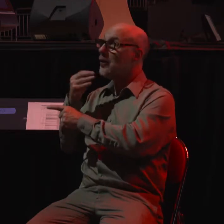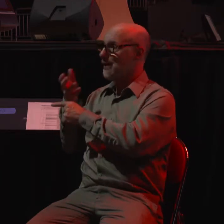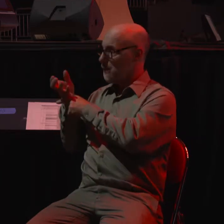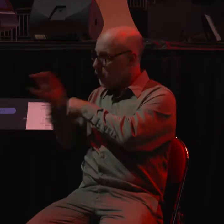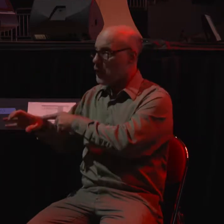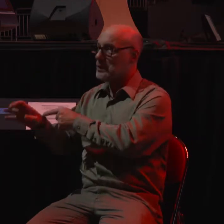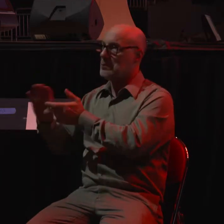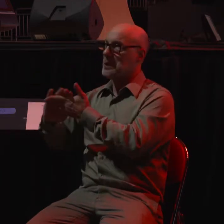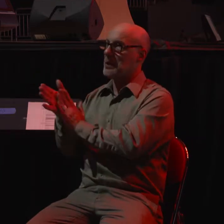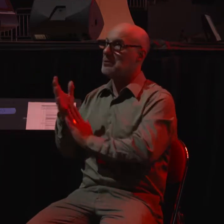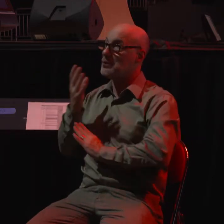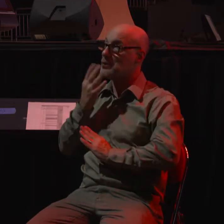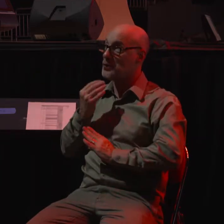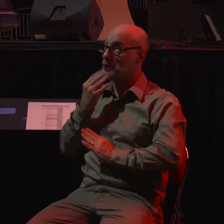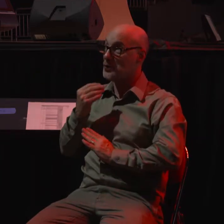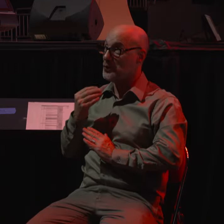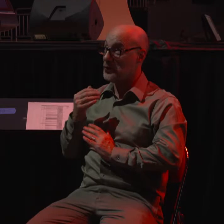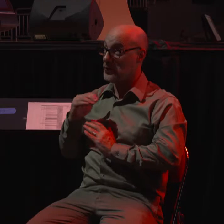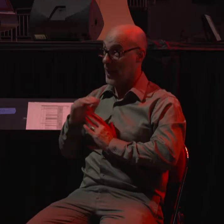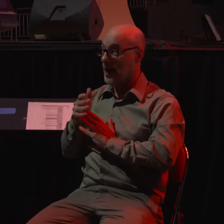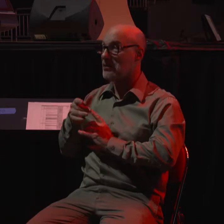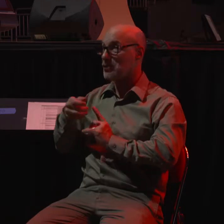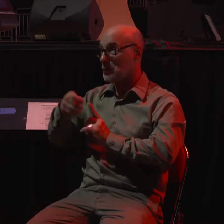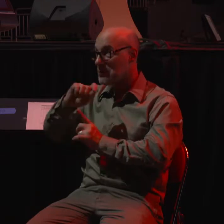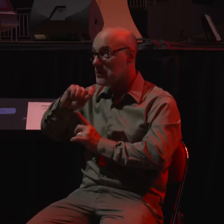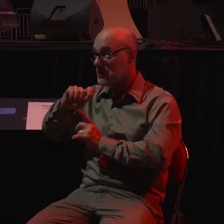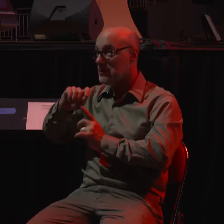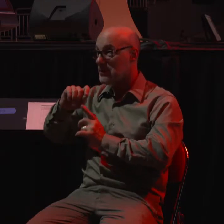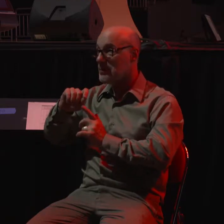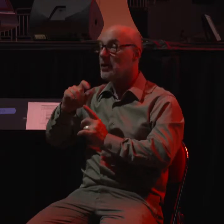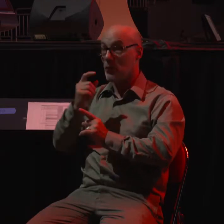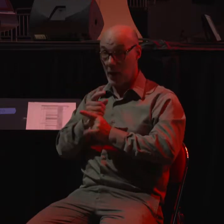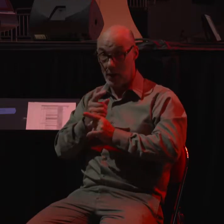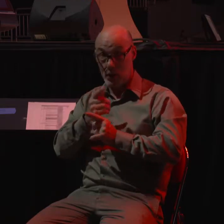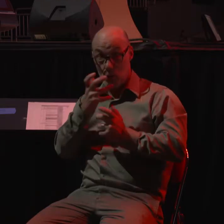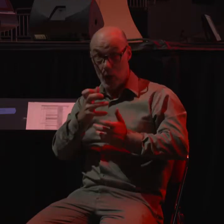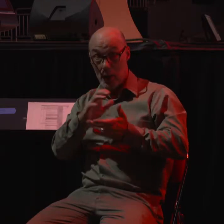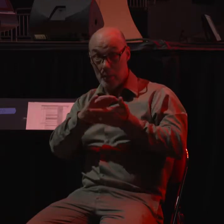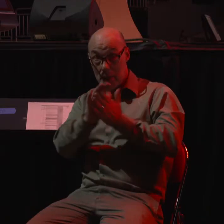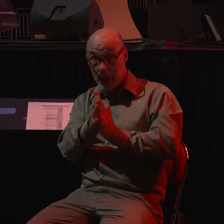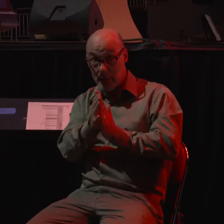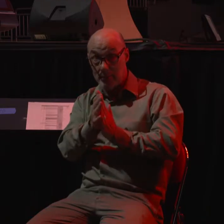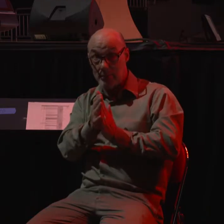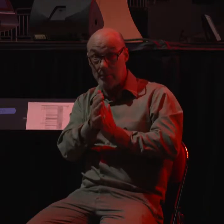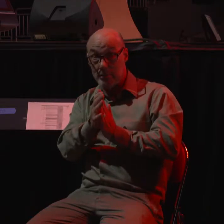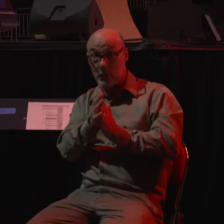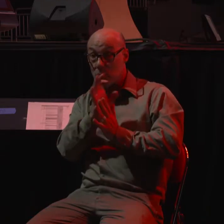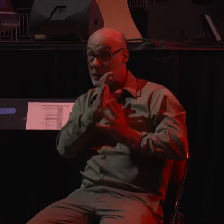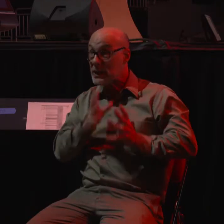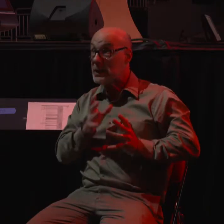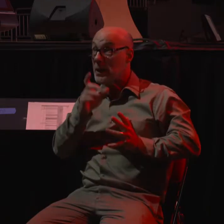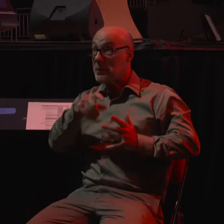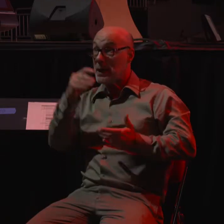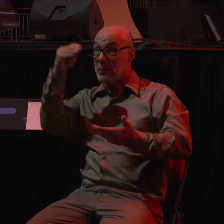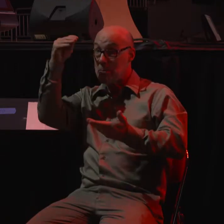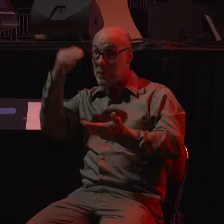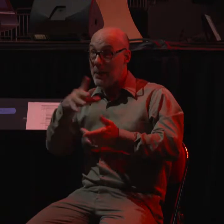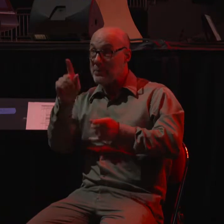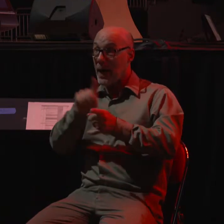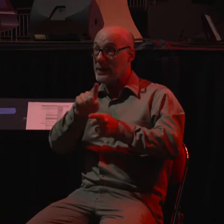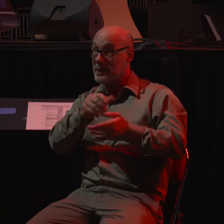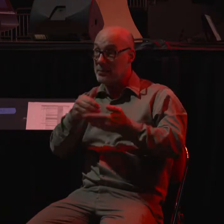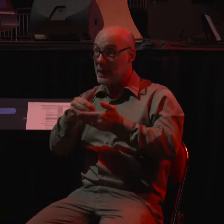Okay, through these rituals. Yeah, right? You're saying if you want to become a Christian, you have to be baptized as an infant first. Oh no, I'm sorry, circumcised as an